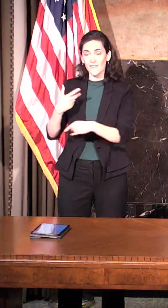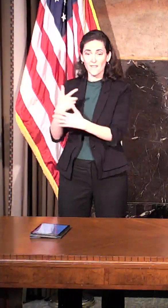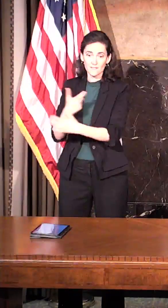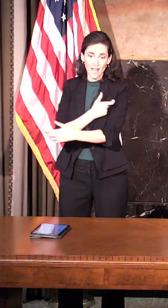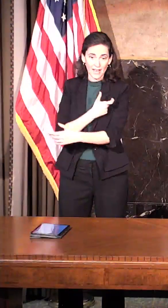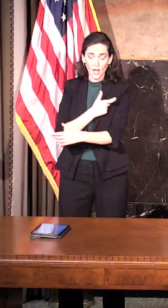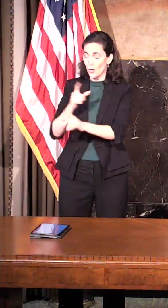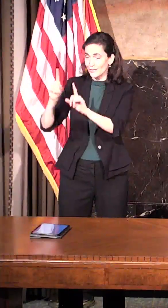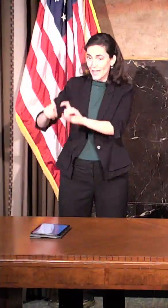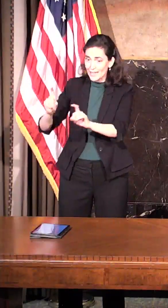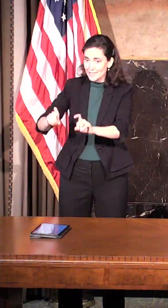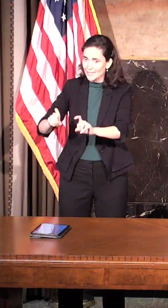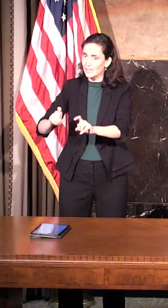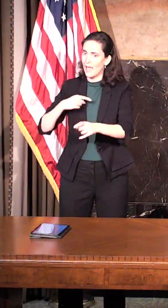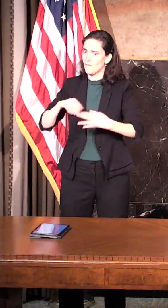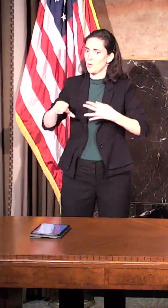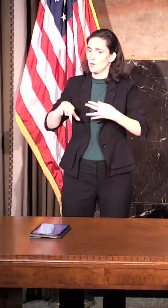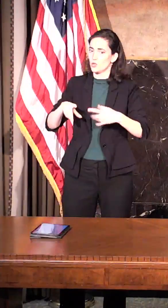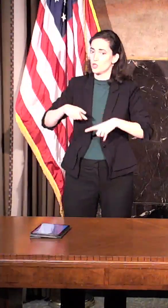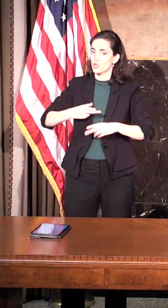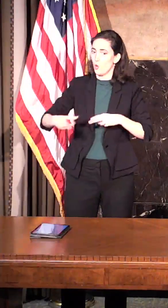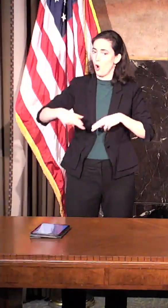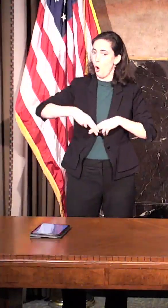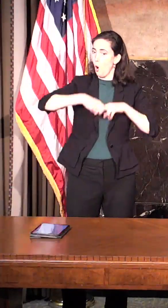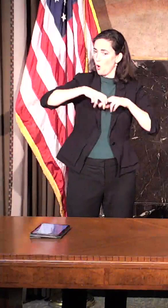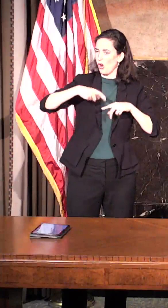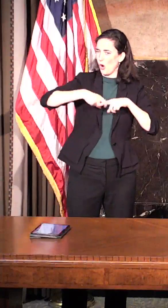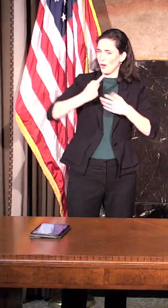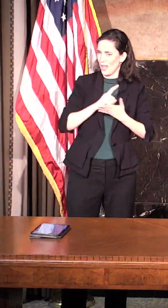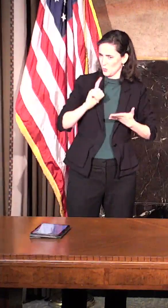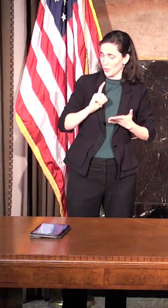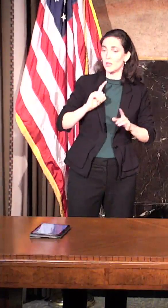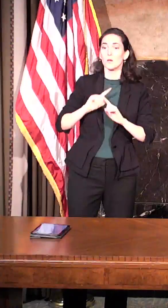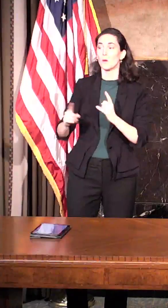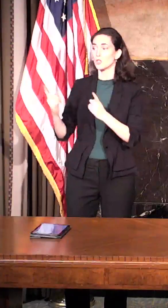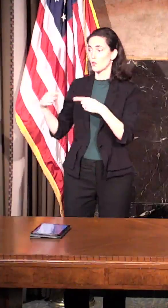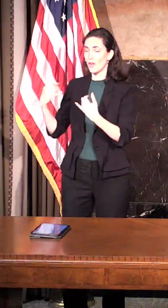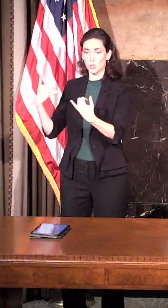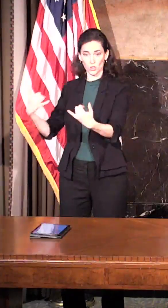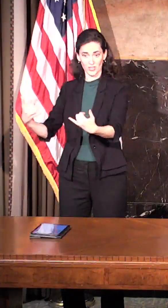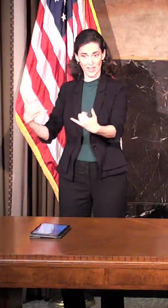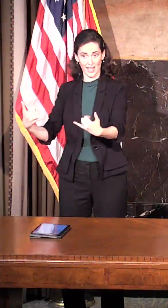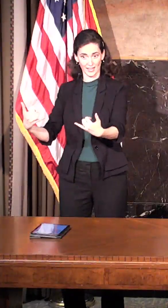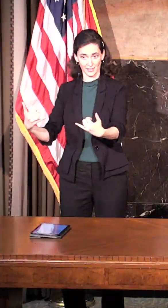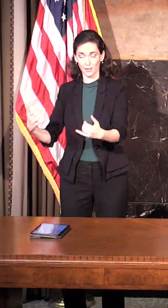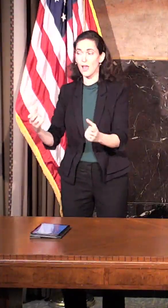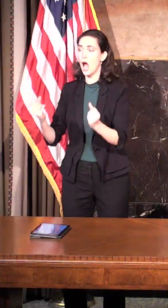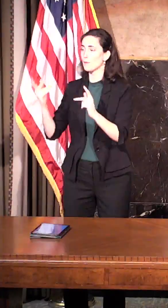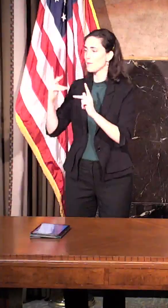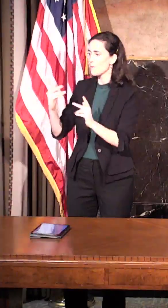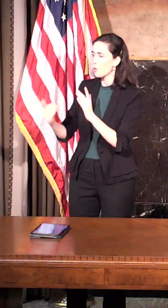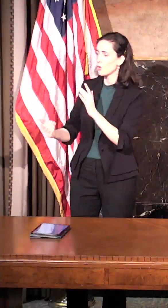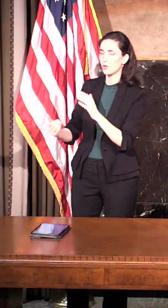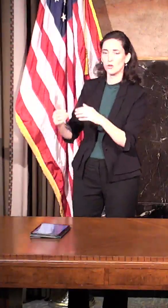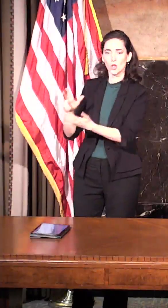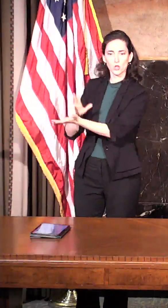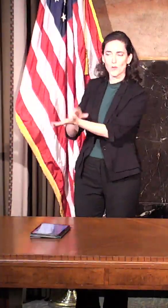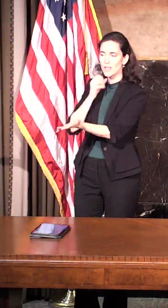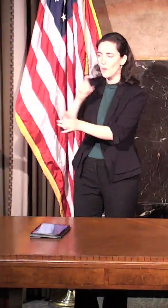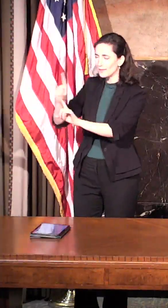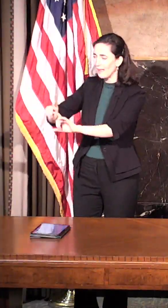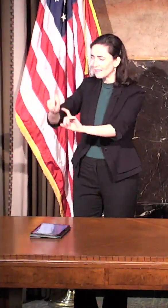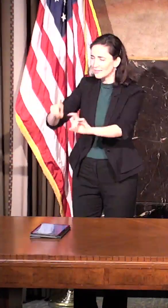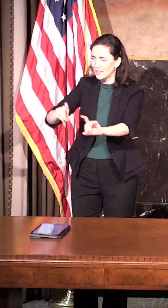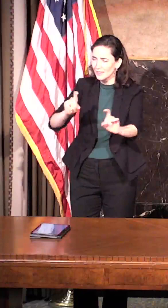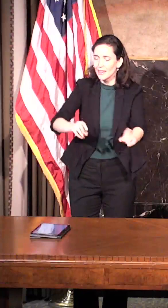nursing home testing with the storm. But as of today, we have the lowest number of new cases in nursing home